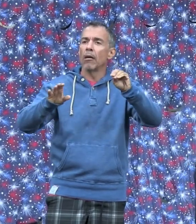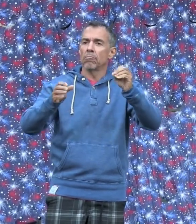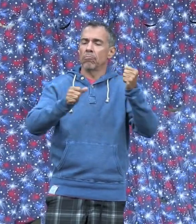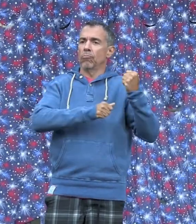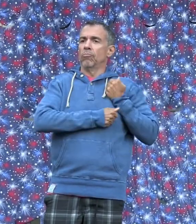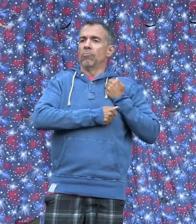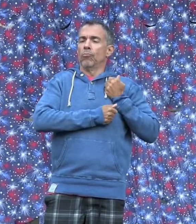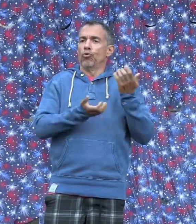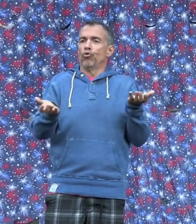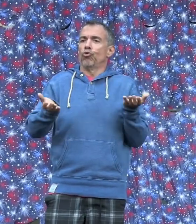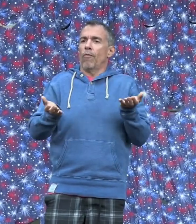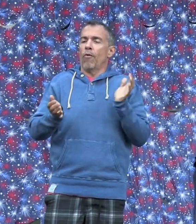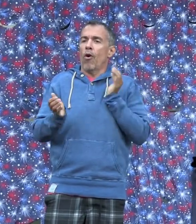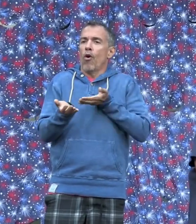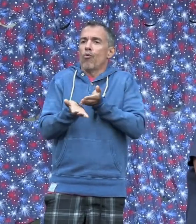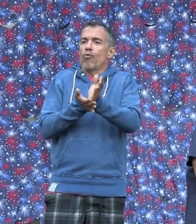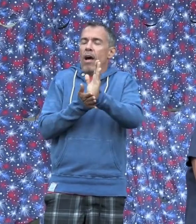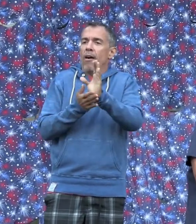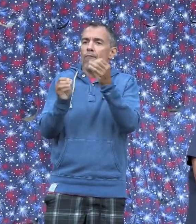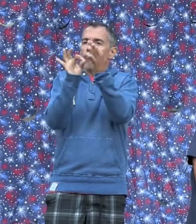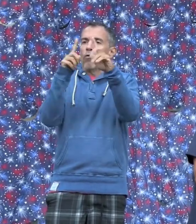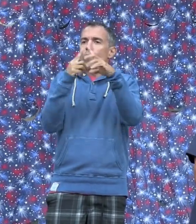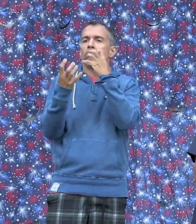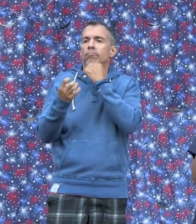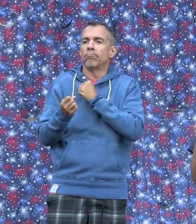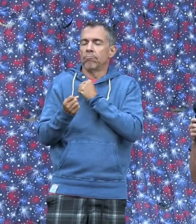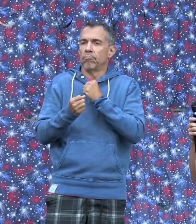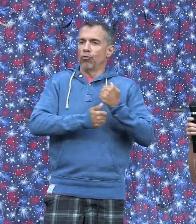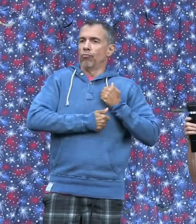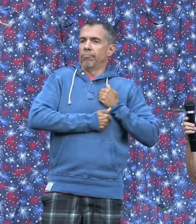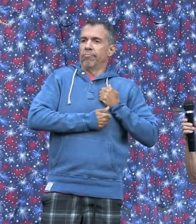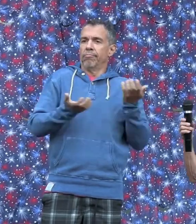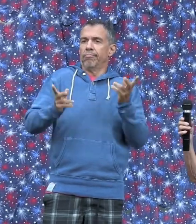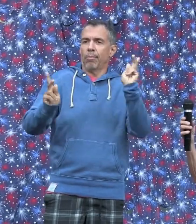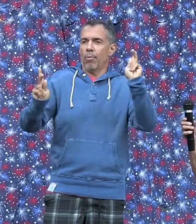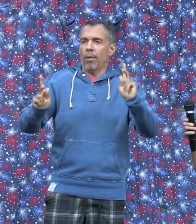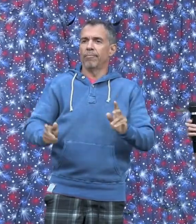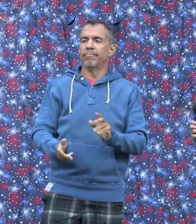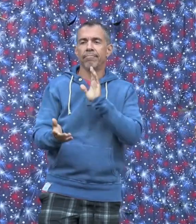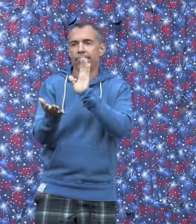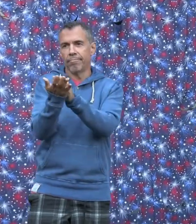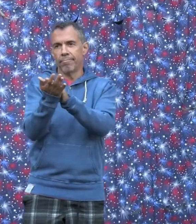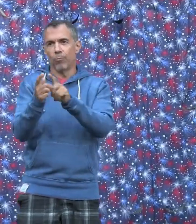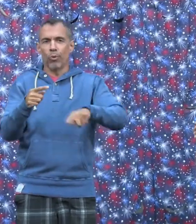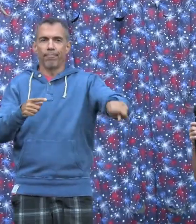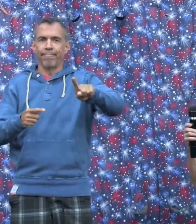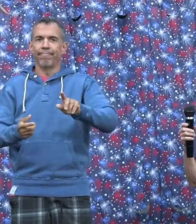our rights and freedoms to preserve.